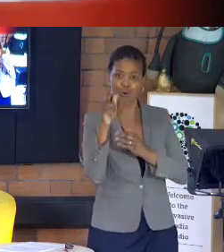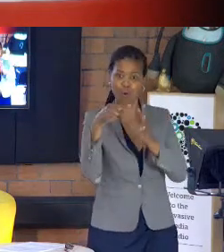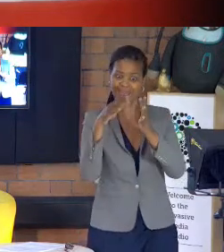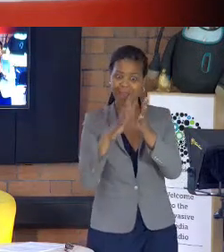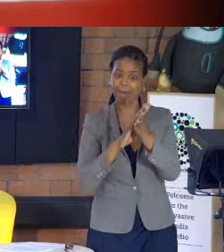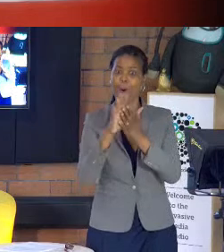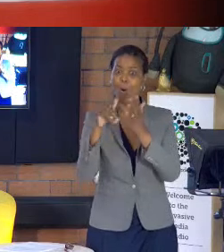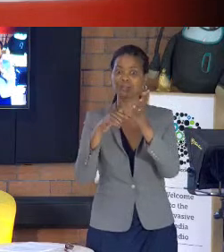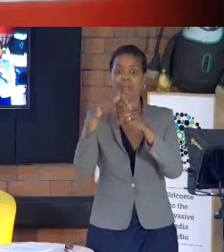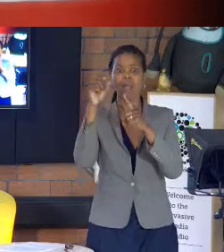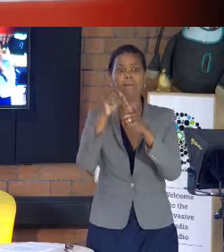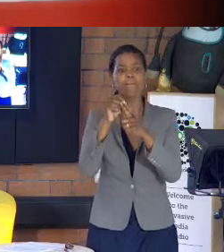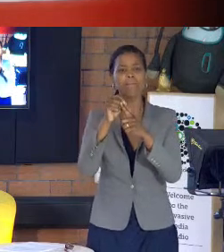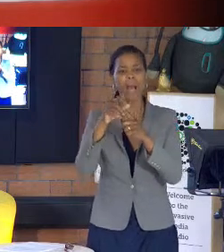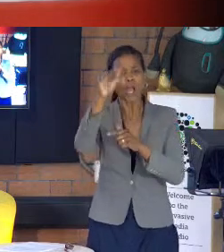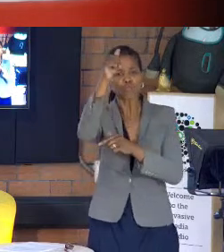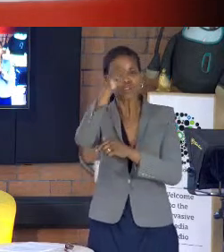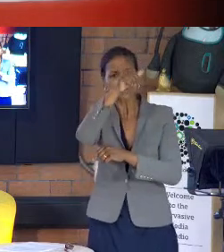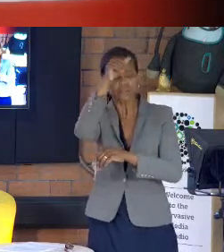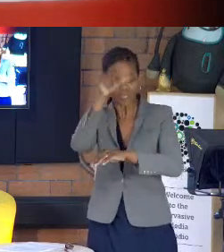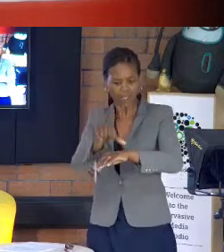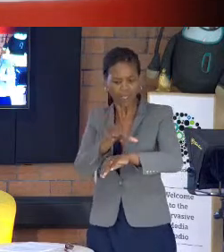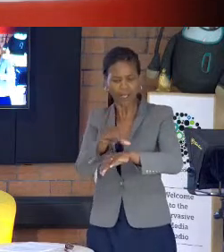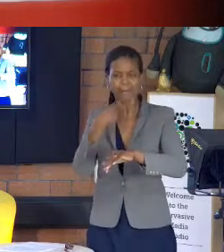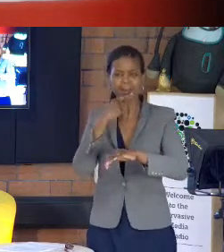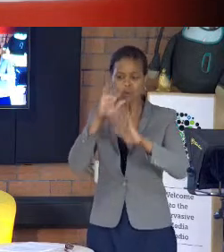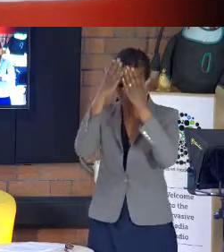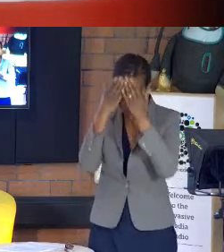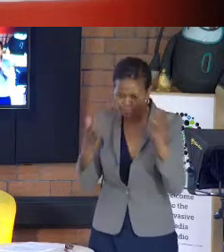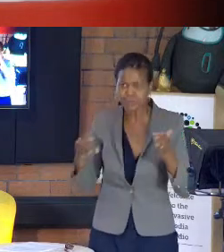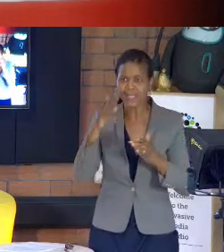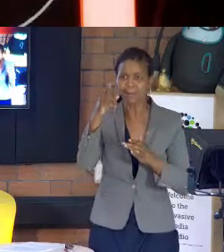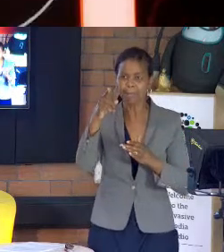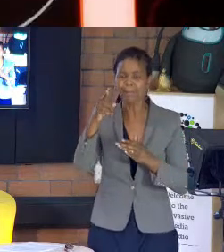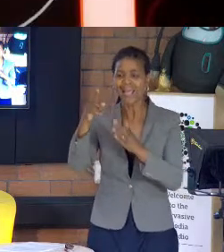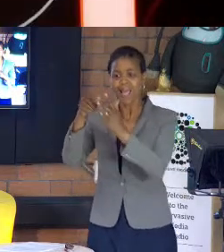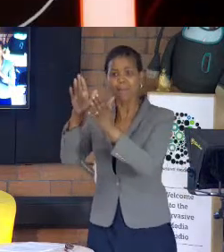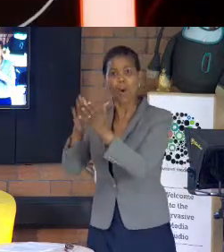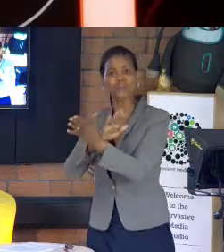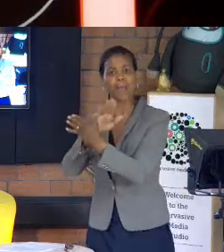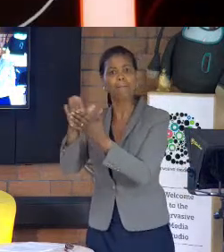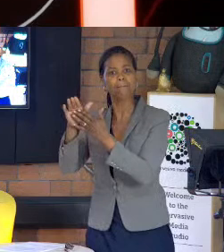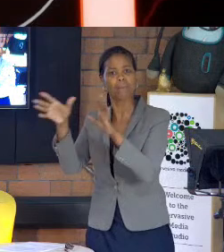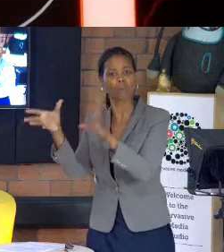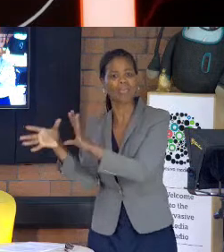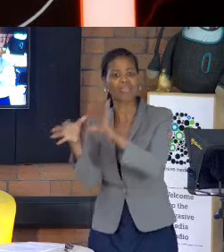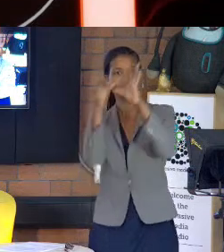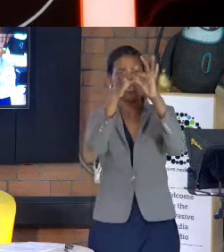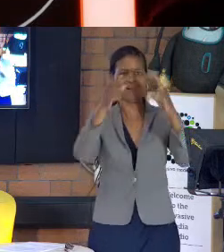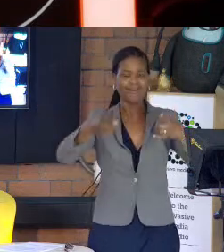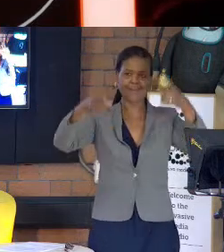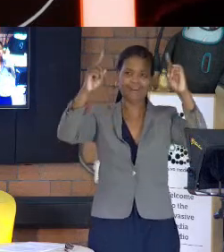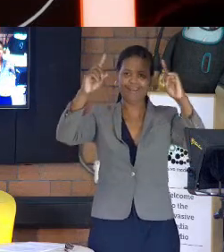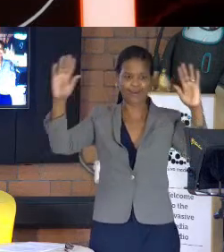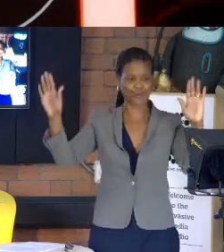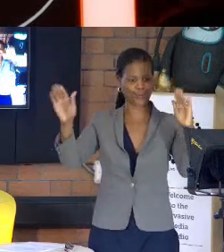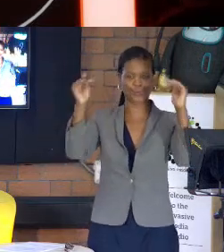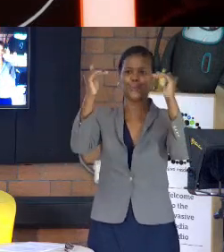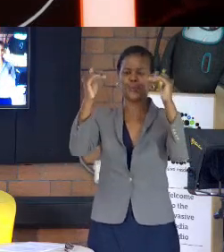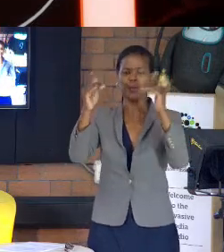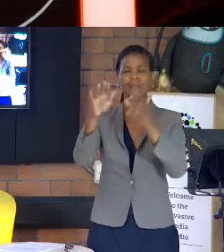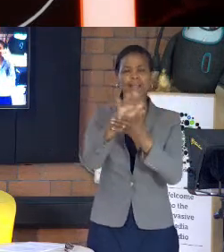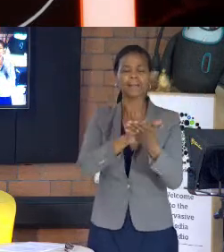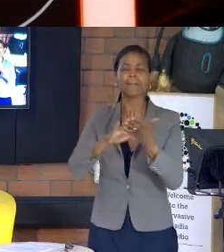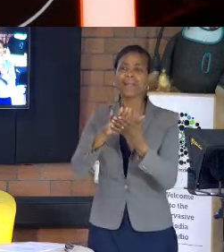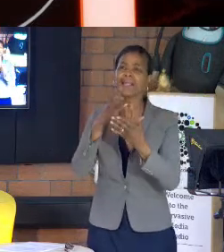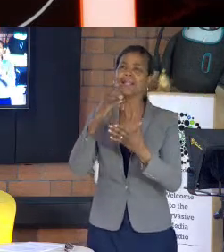too, and viewed him as one with Christ, which goes to show that Imhotep was viewed by many up